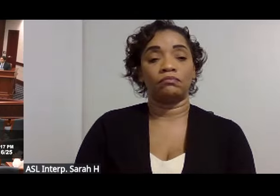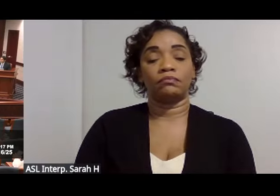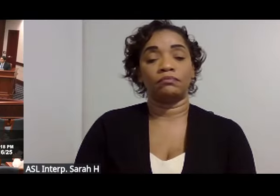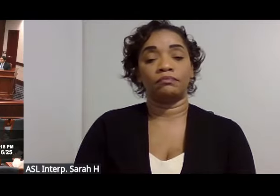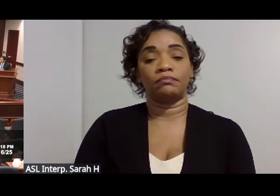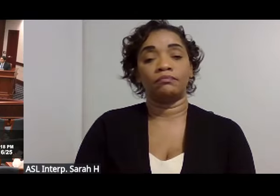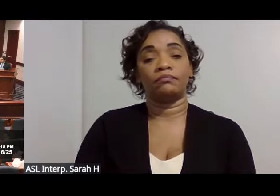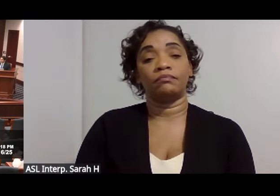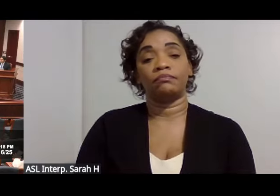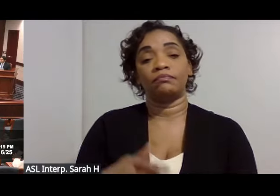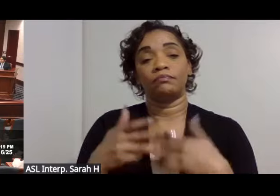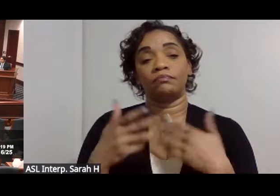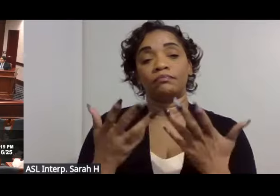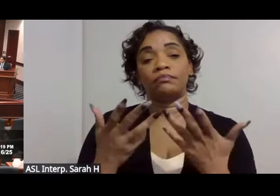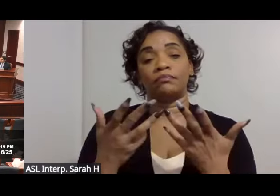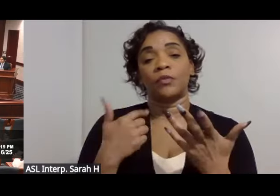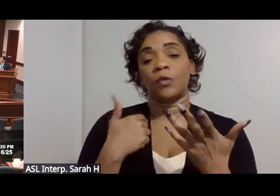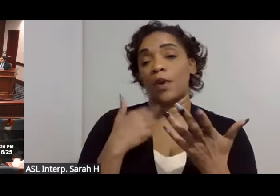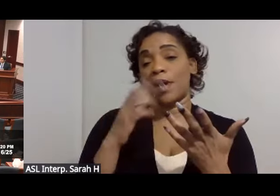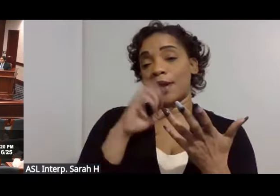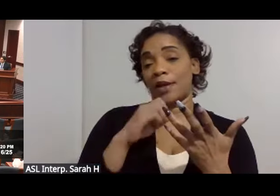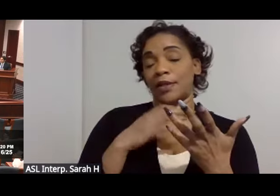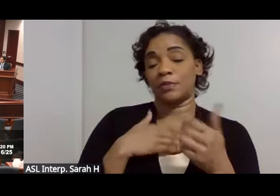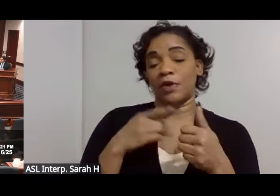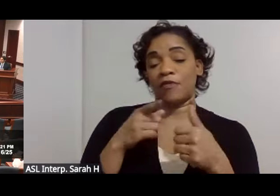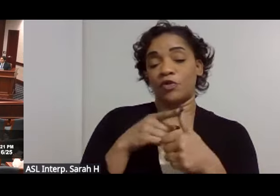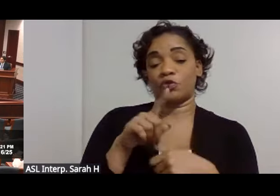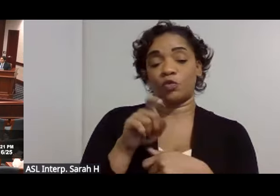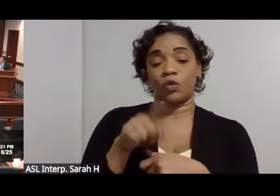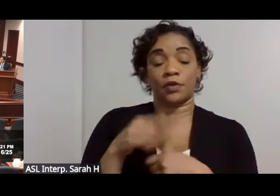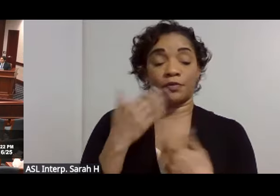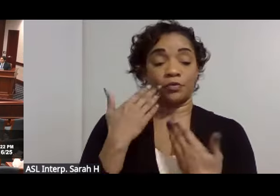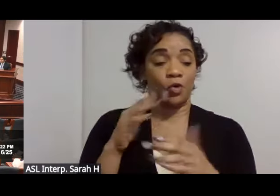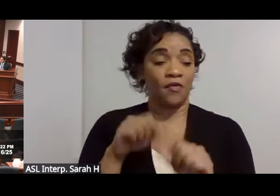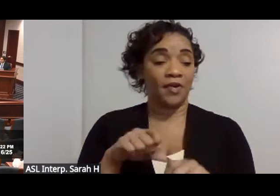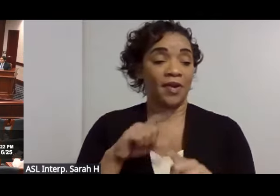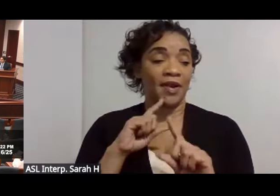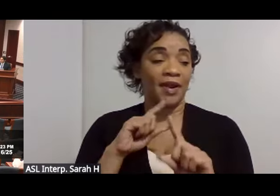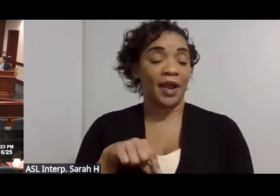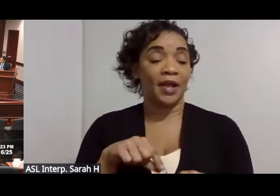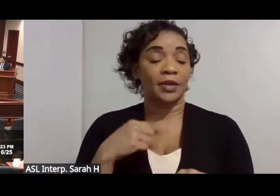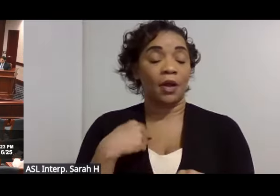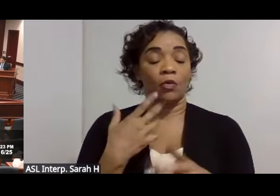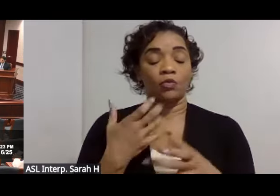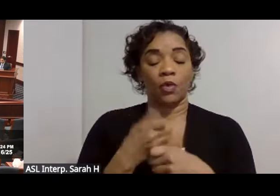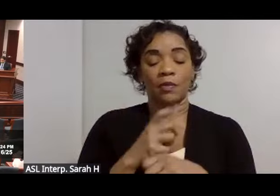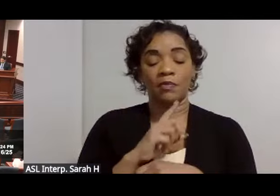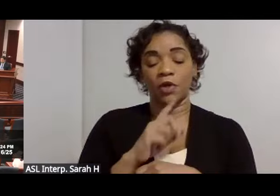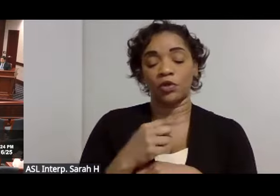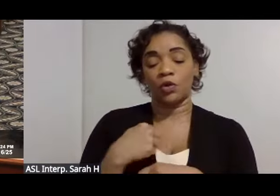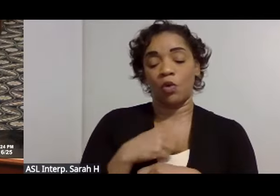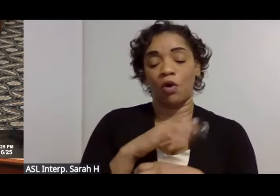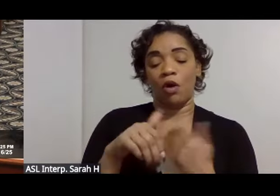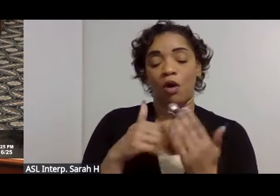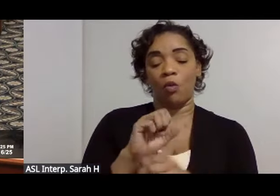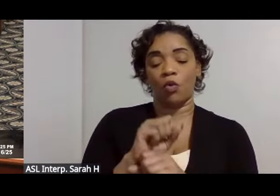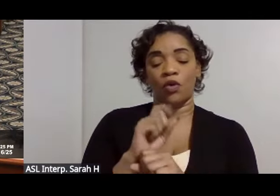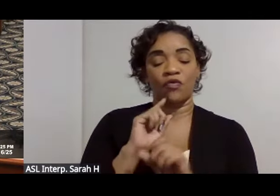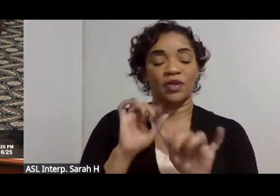So I guess my first question may be a rhetorical one. I want to make sure that we're all working from the same language in the petition. What